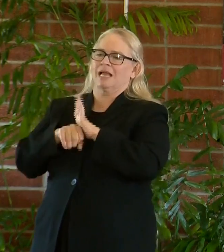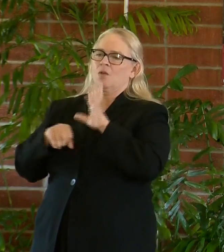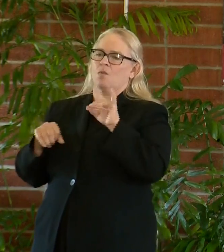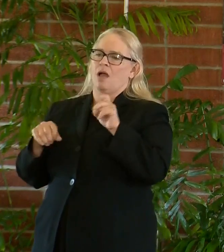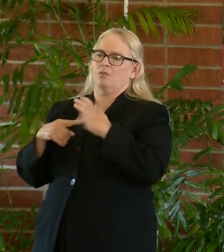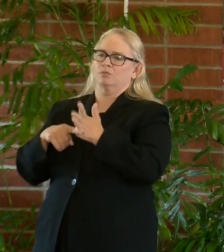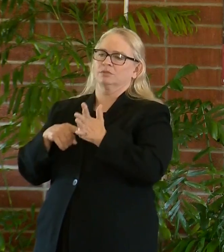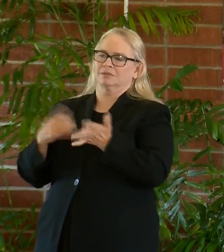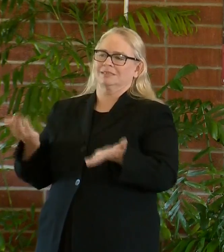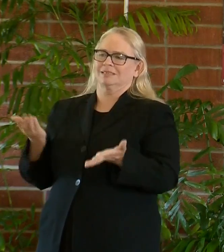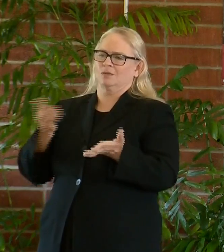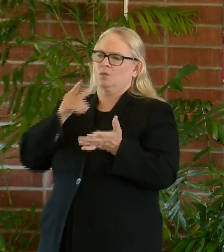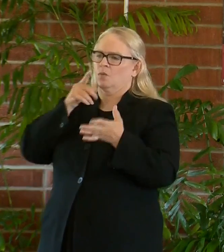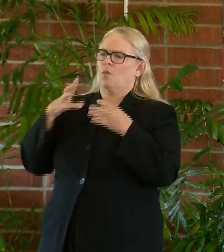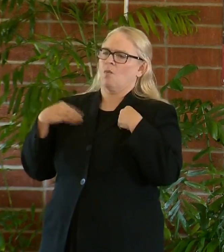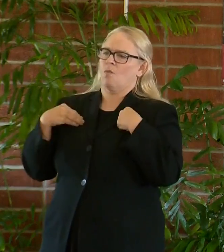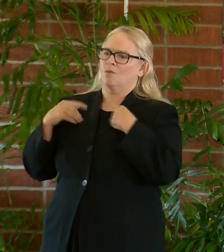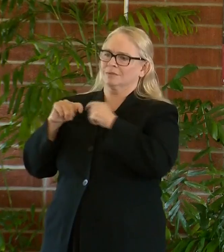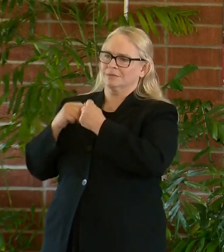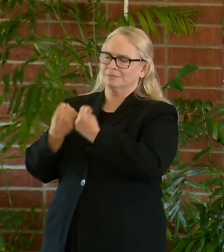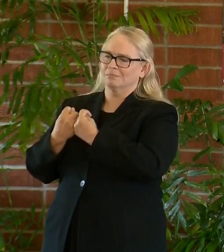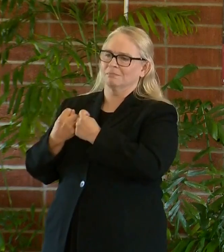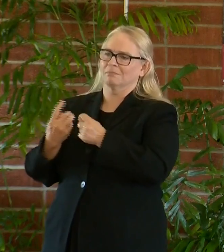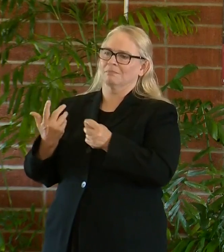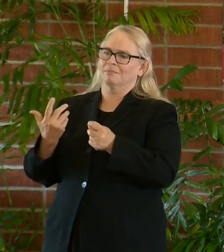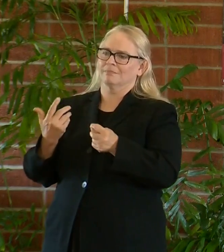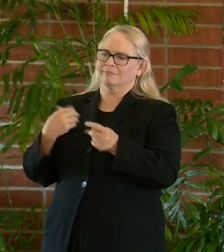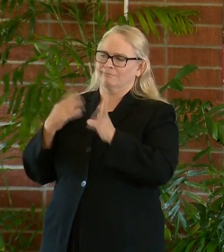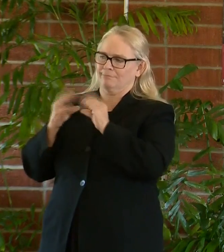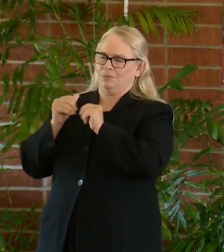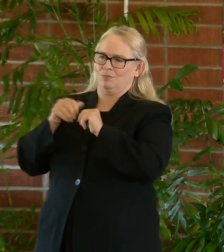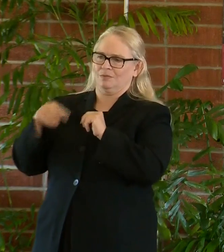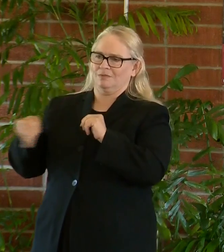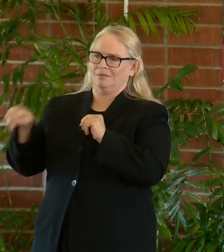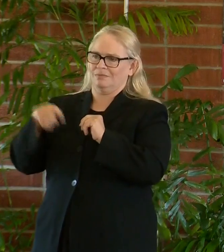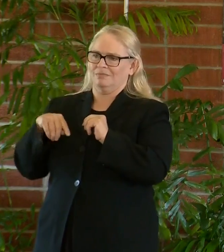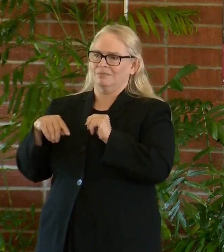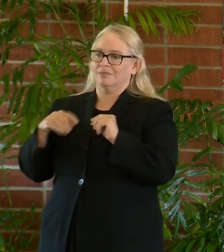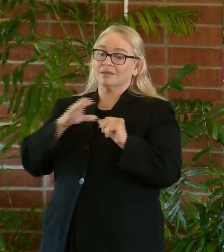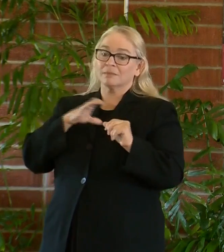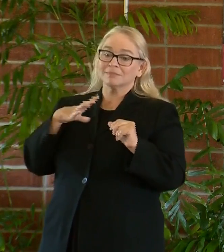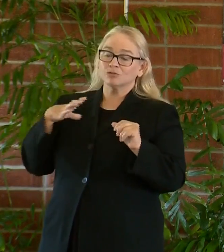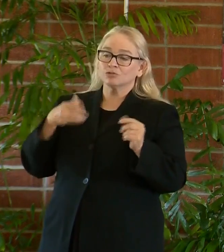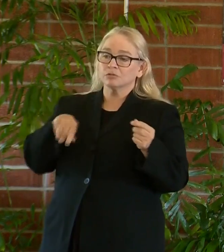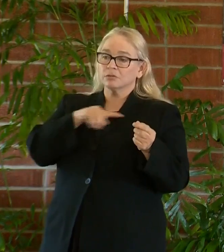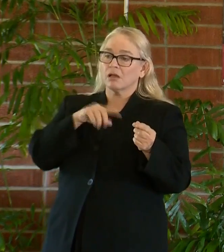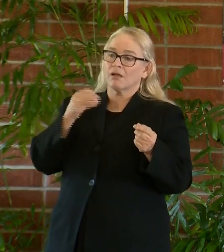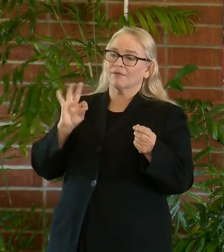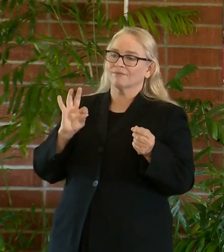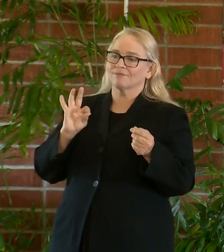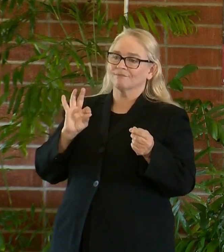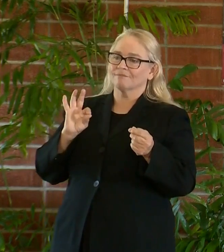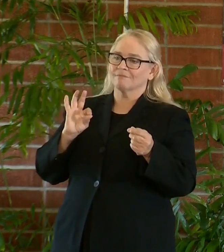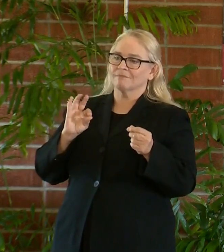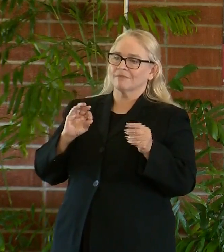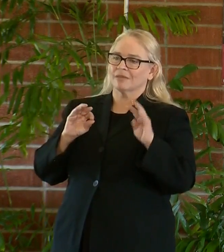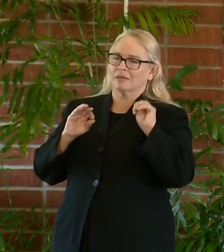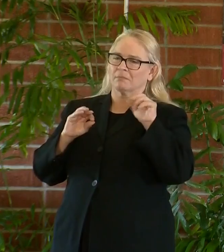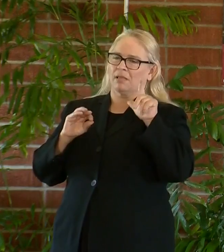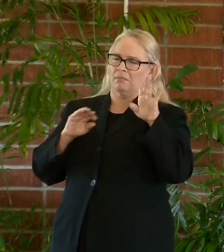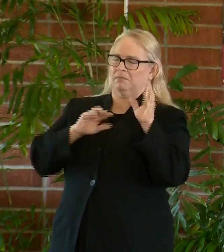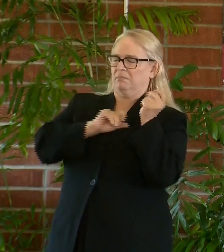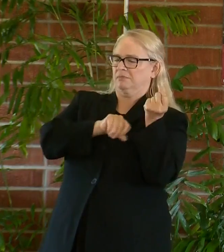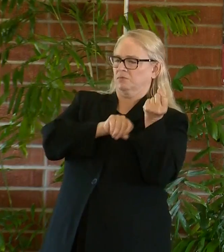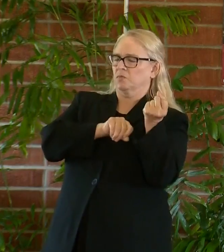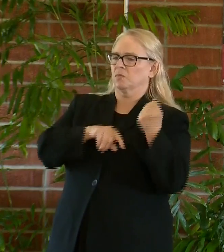representatives, owners, and the like, but also with Commissioner of Major League Baseball. I haven't been shy about this. You go